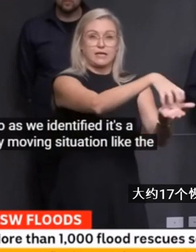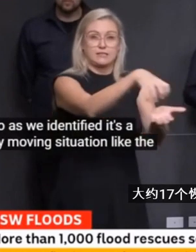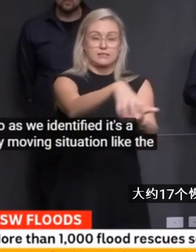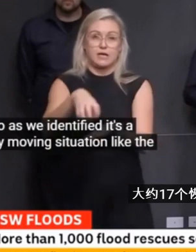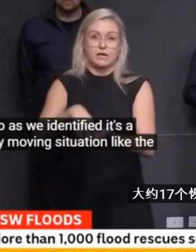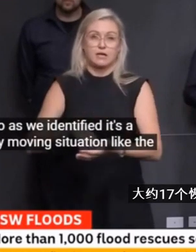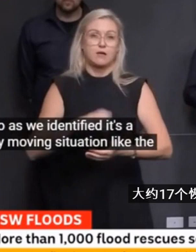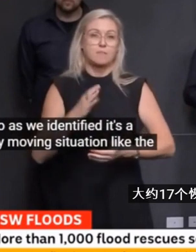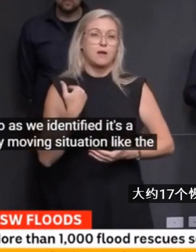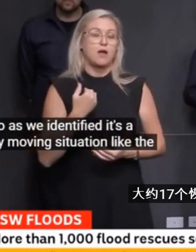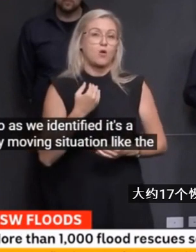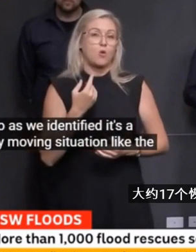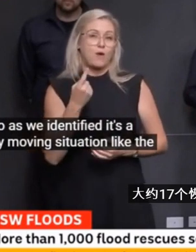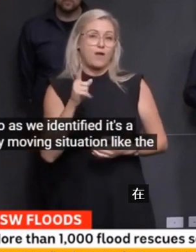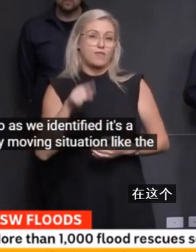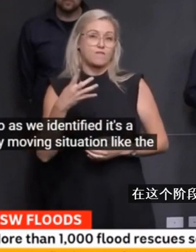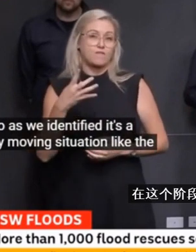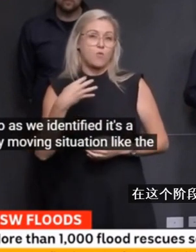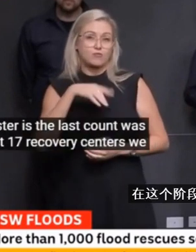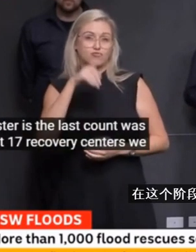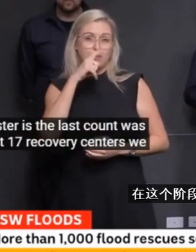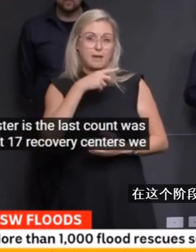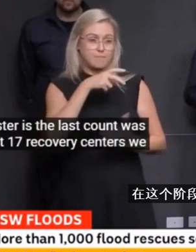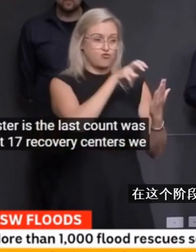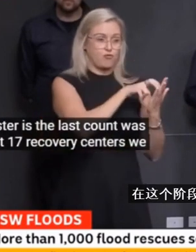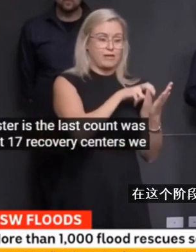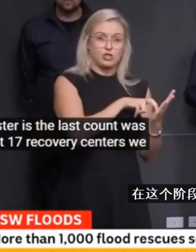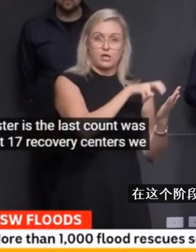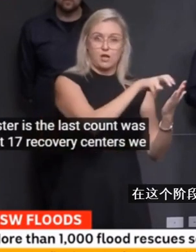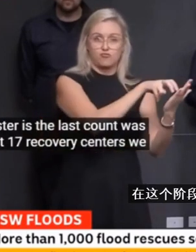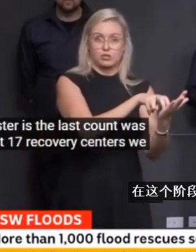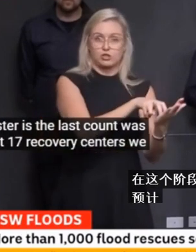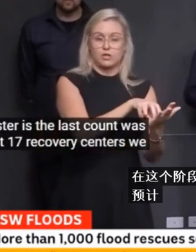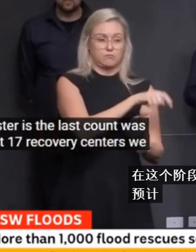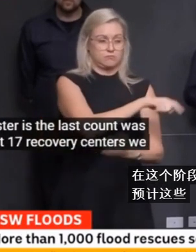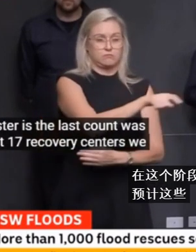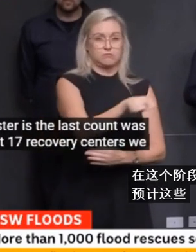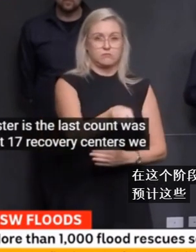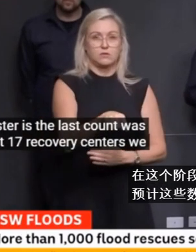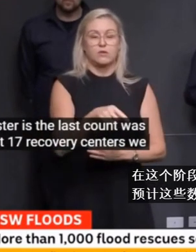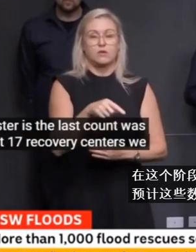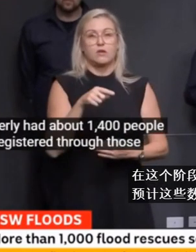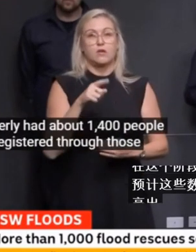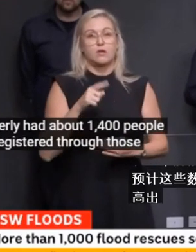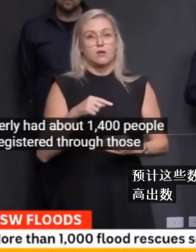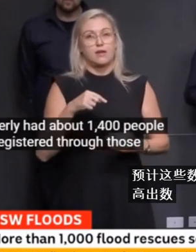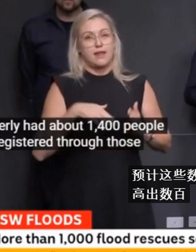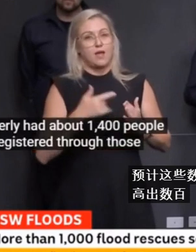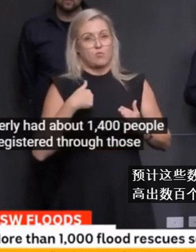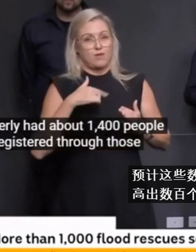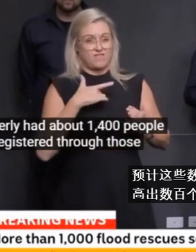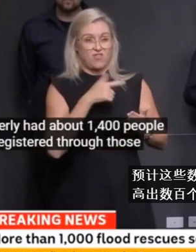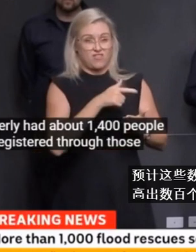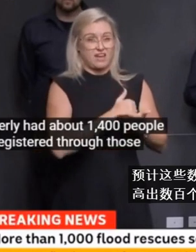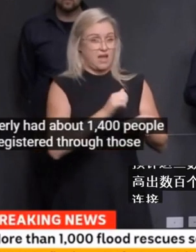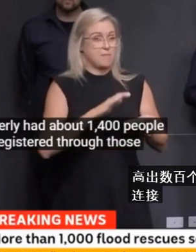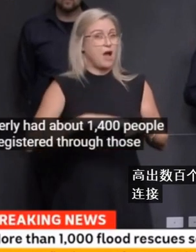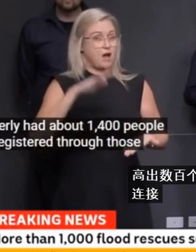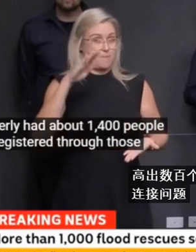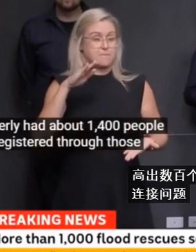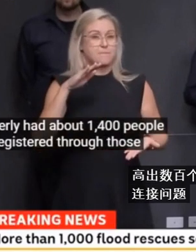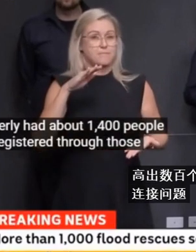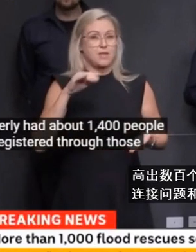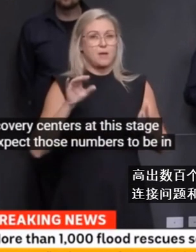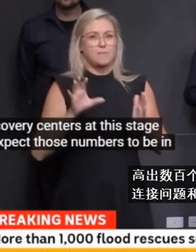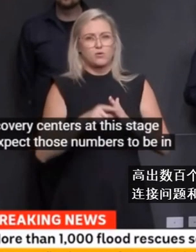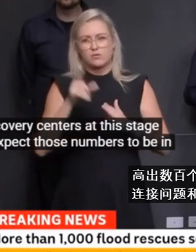about 1,400 people registered through those recovery centres. At this stage, we expect those numbers to be in the hundreds higher because of the